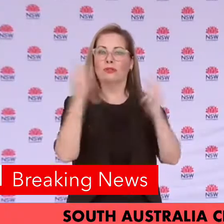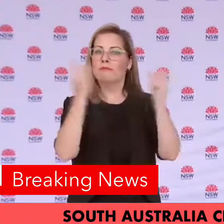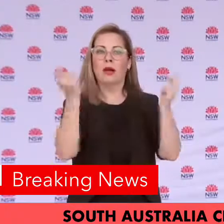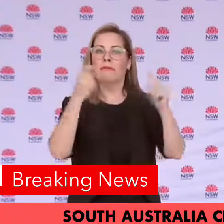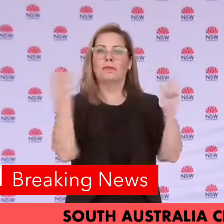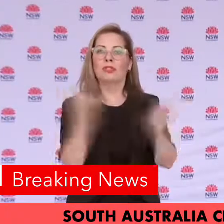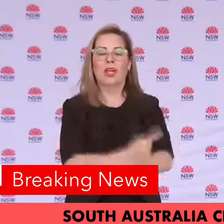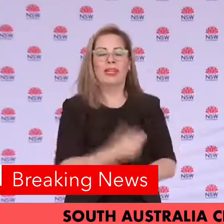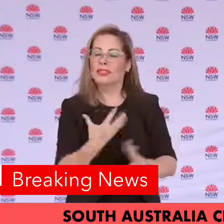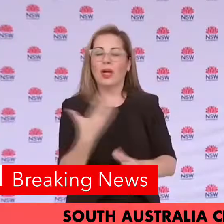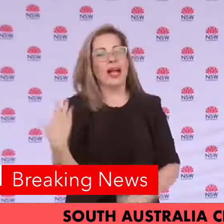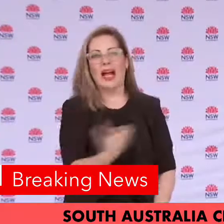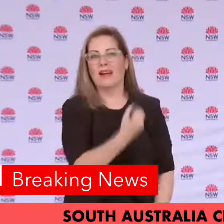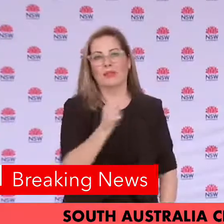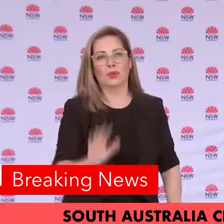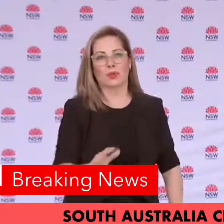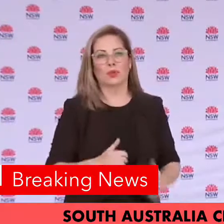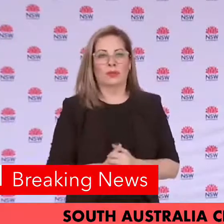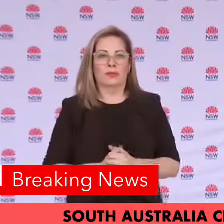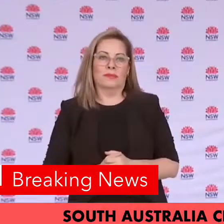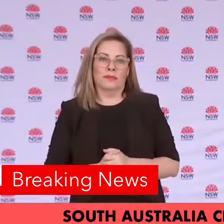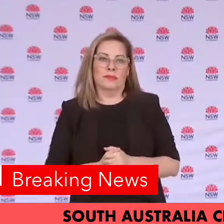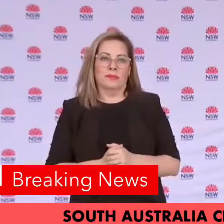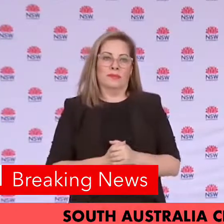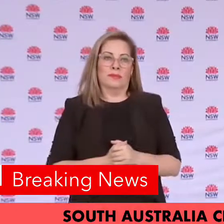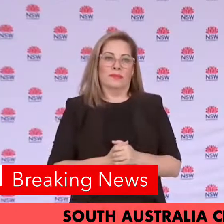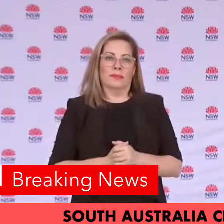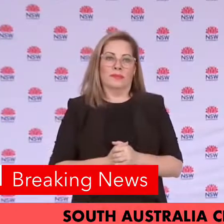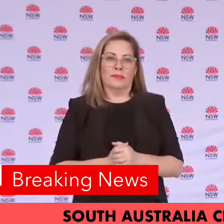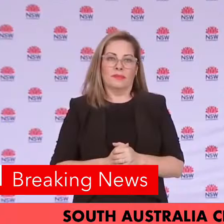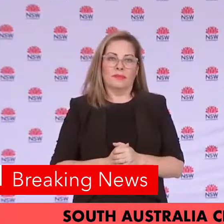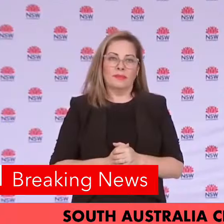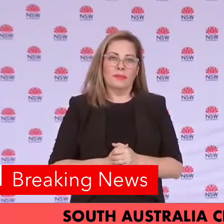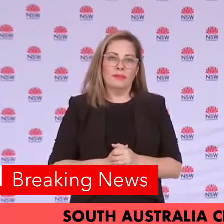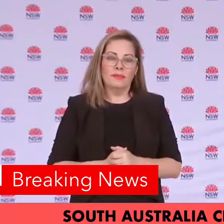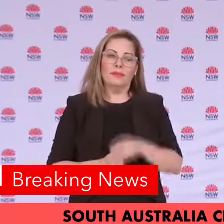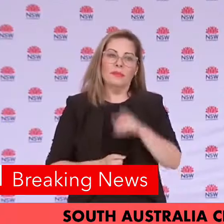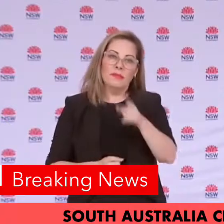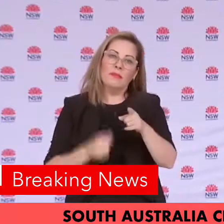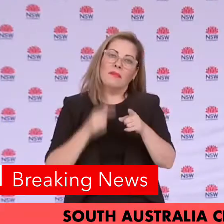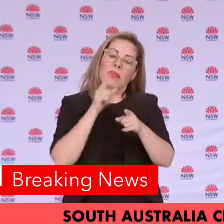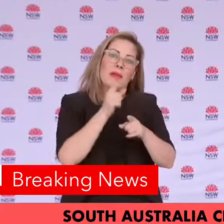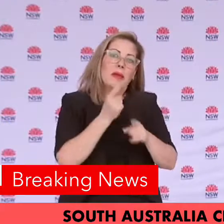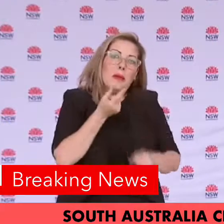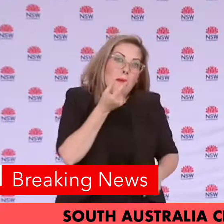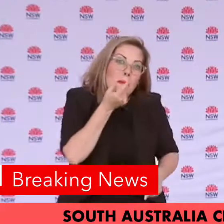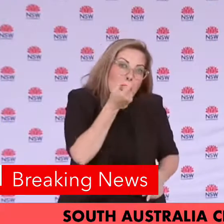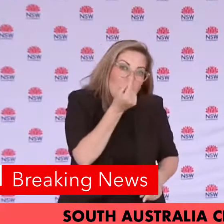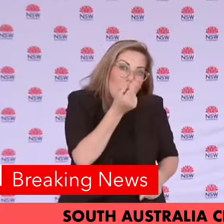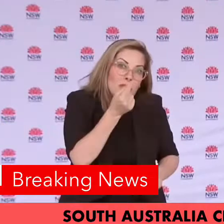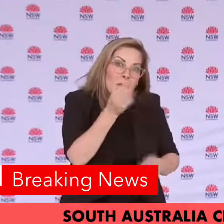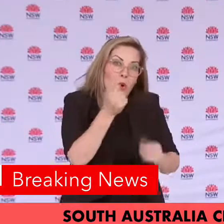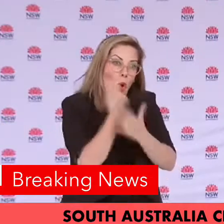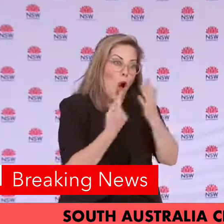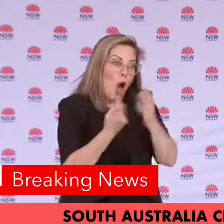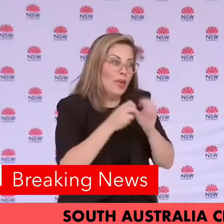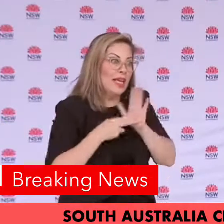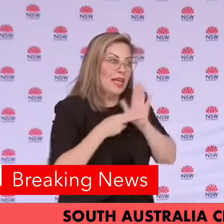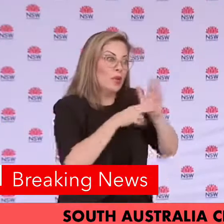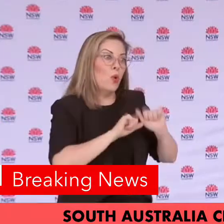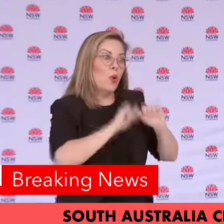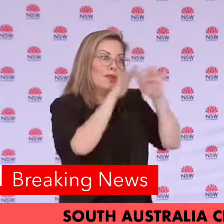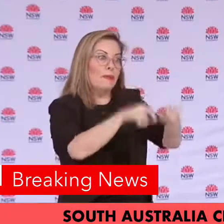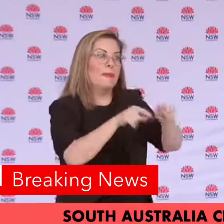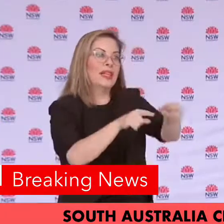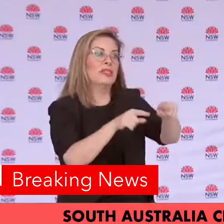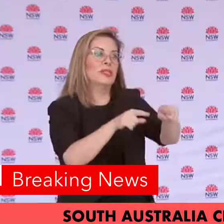we have. Is there potential that you could have a gathering of 10 in the Northern Beaches? To keep it all on the same... Yeah,